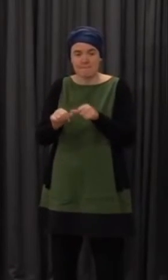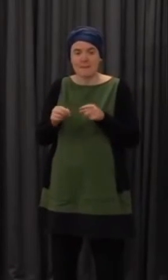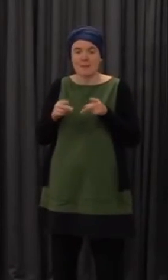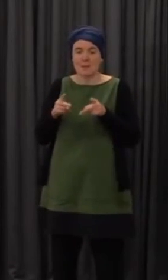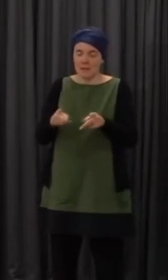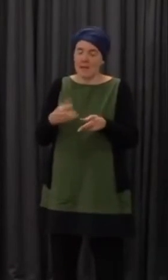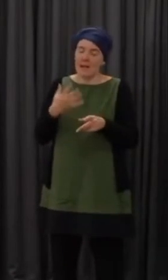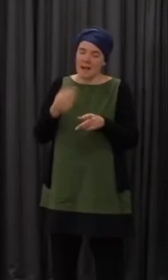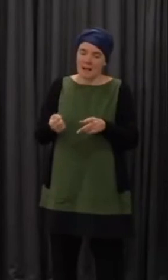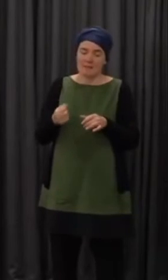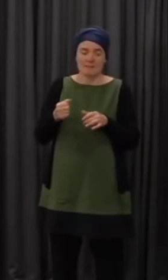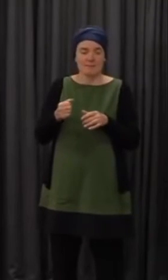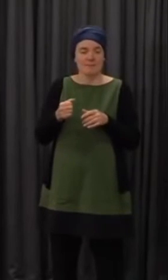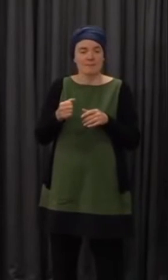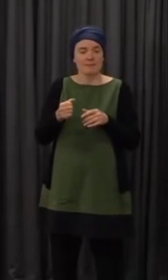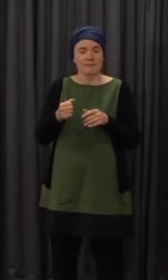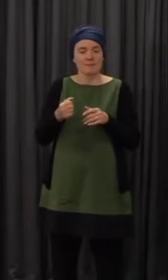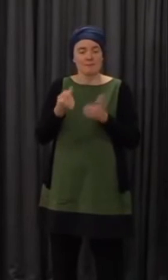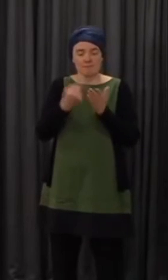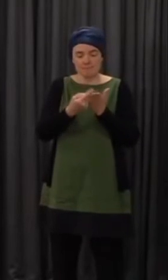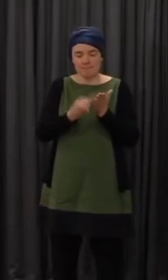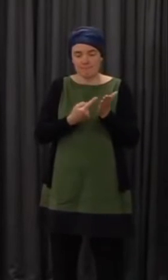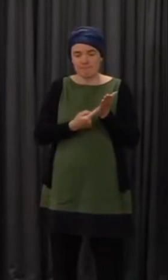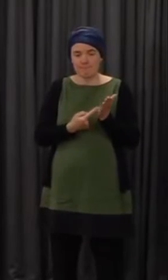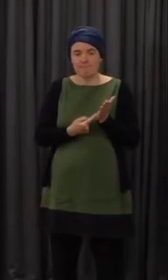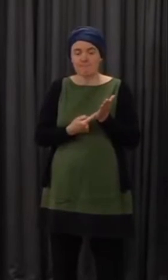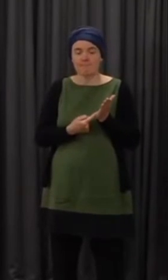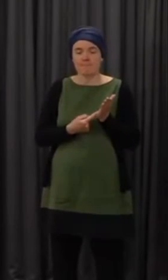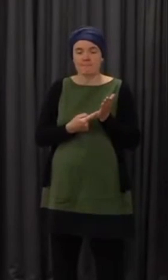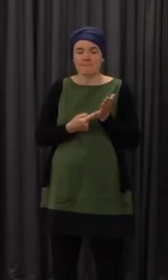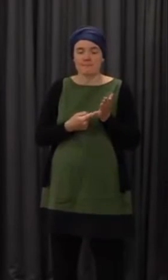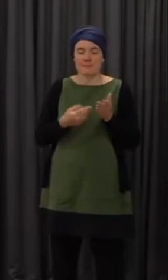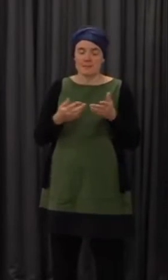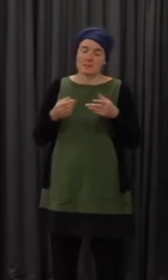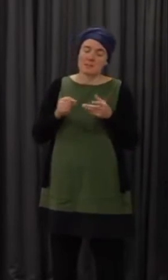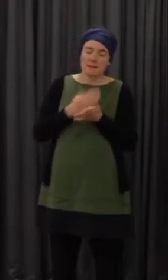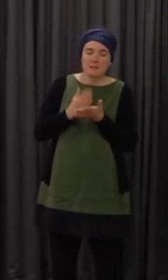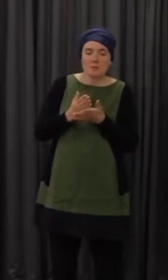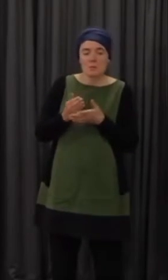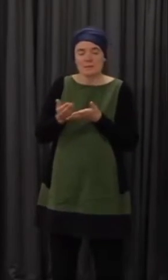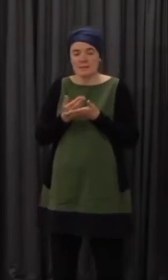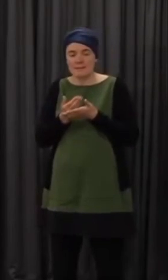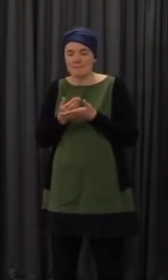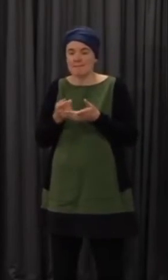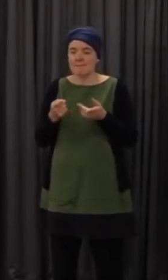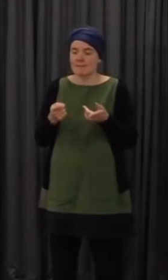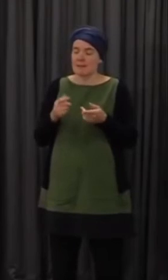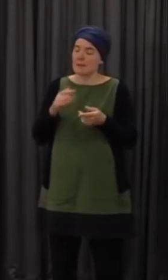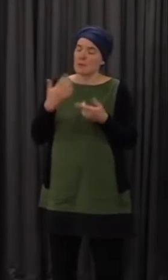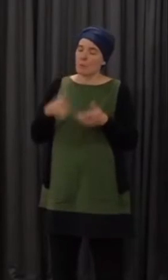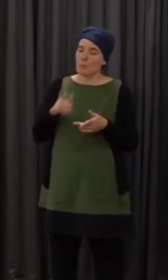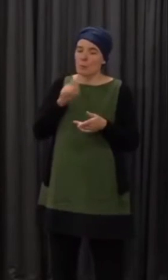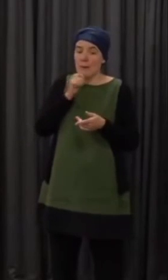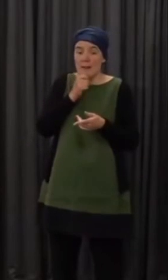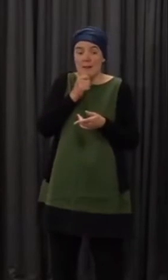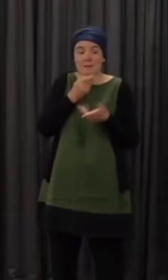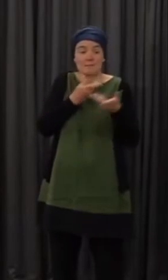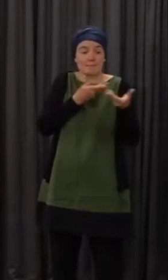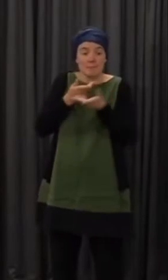system, where we have discussed the way in which schools can run with local education authorities and with